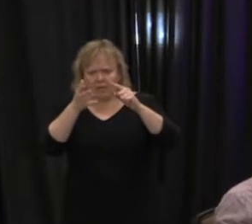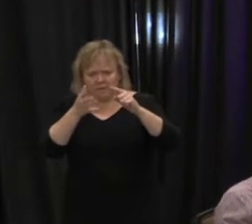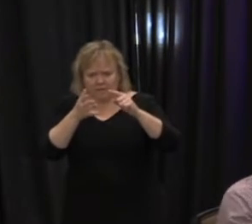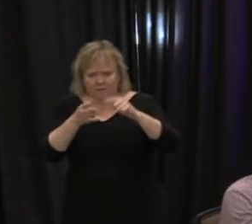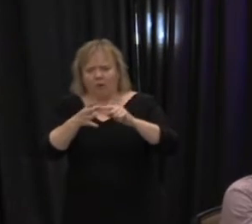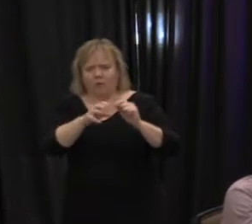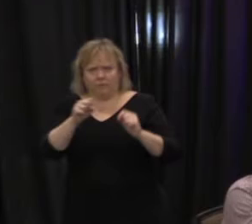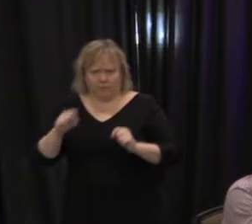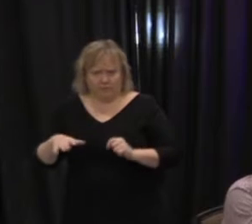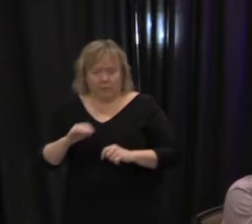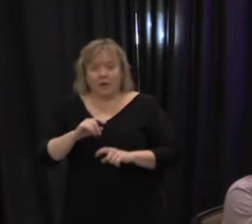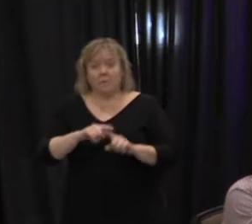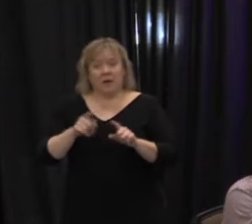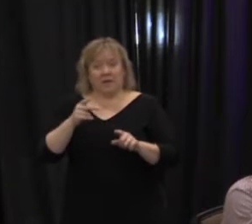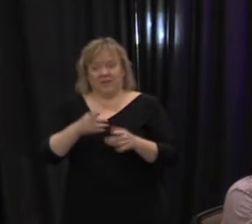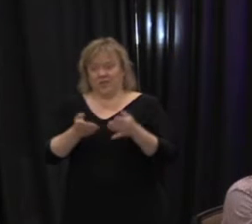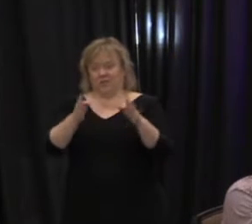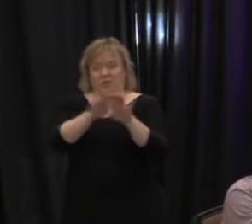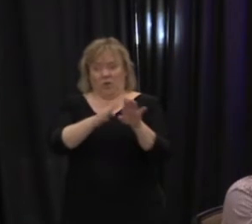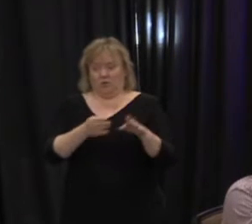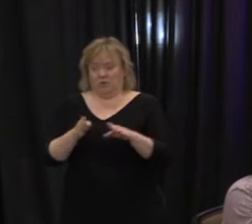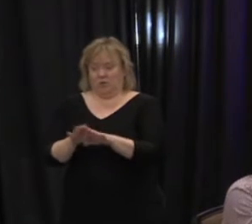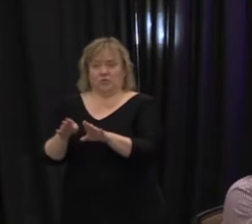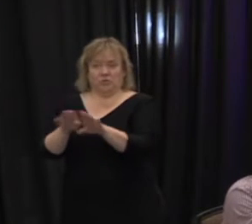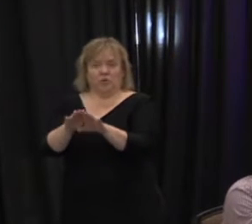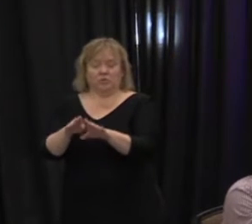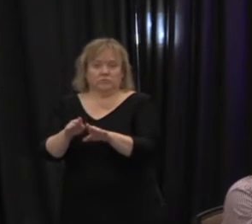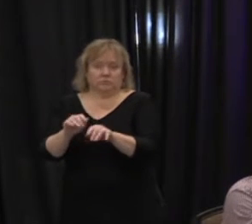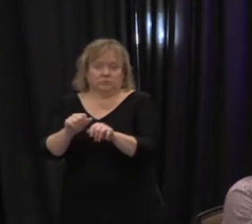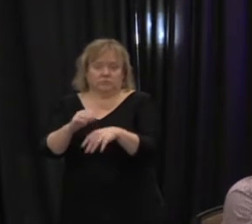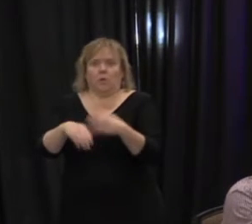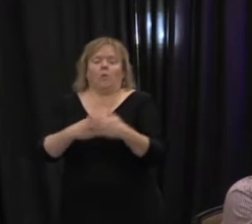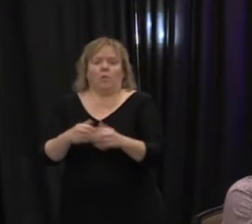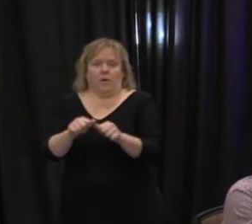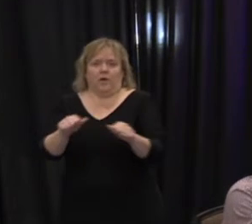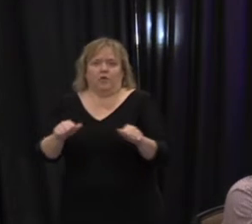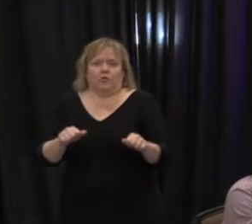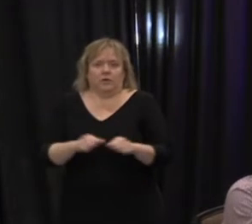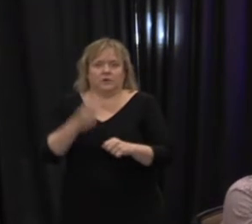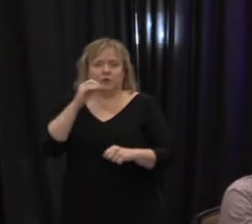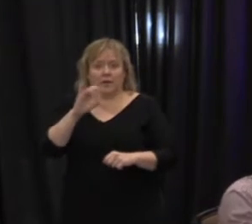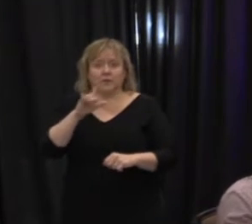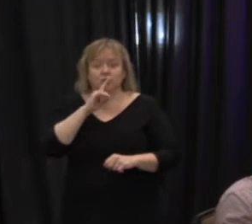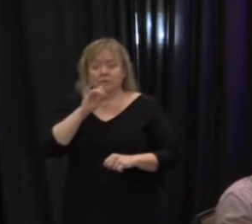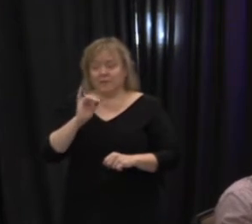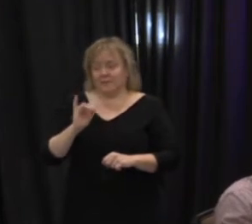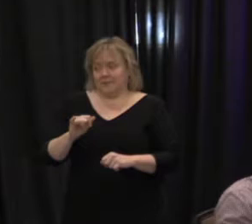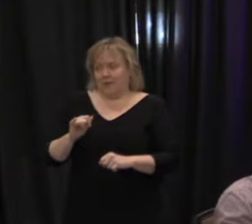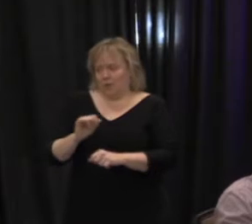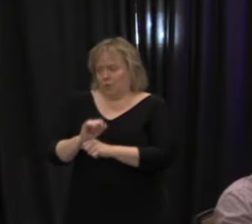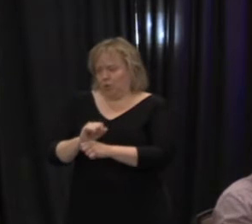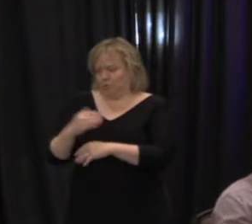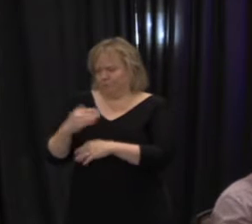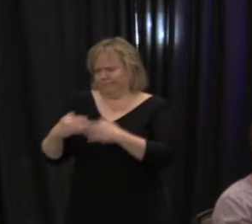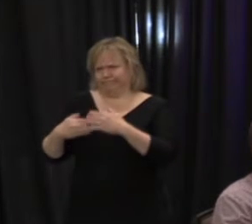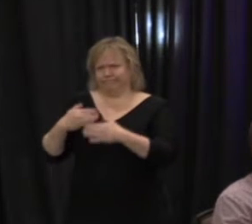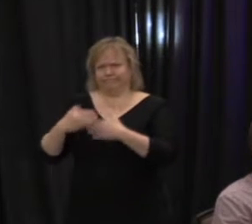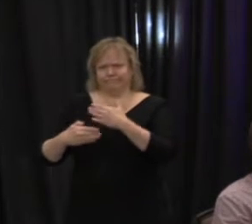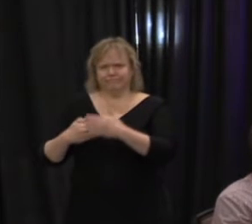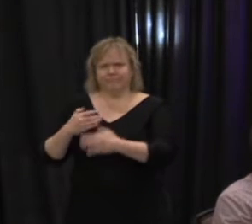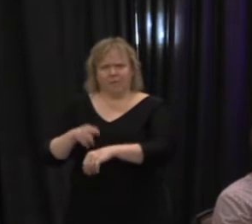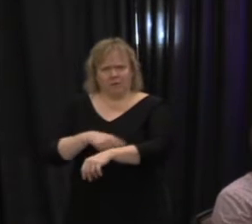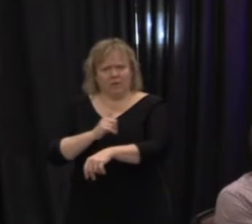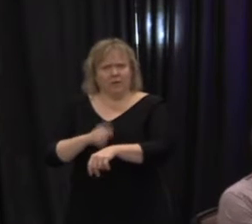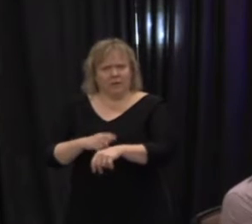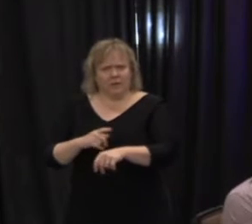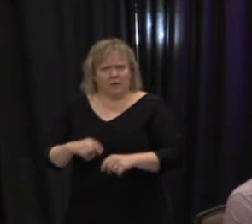doing taking similar actions. So yes, it's been going on for a long time. And to be fair, a lot of it